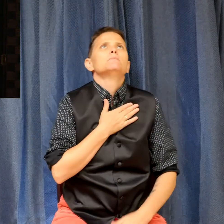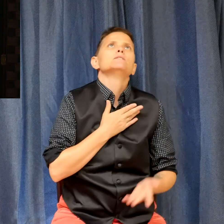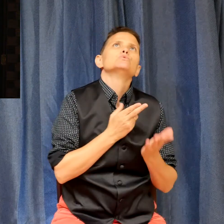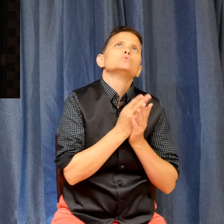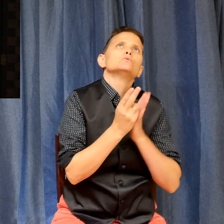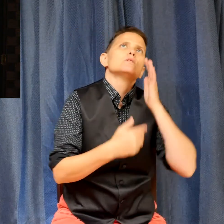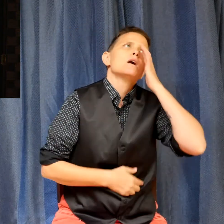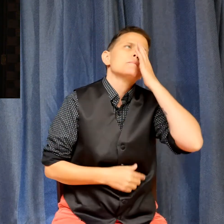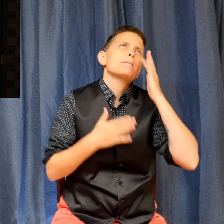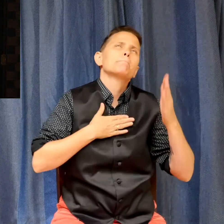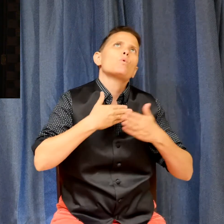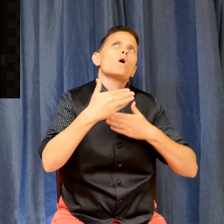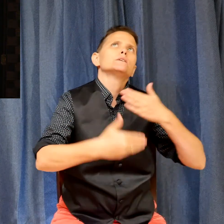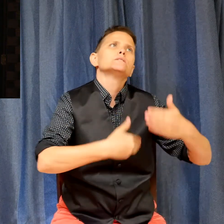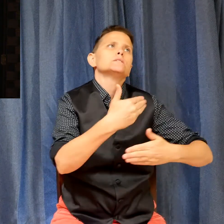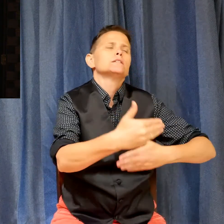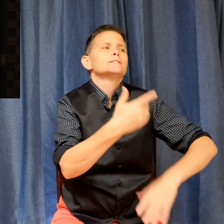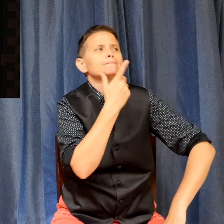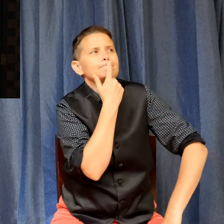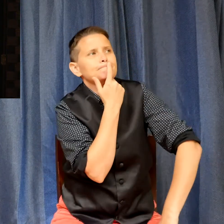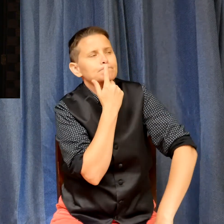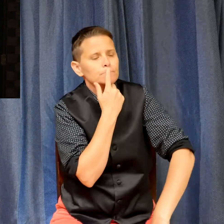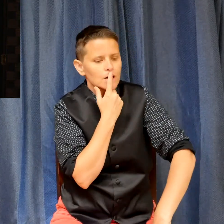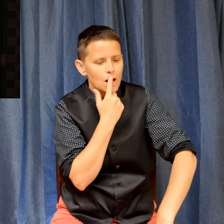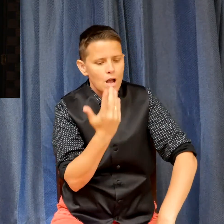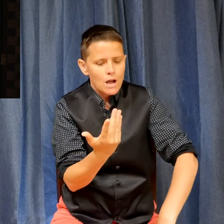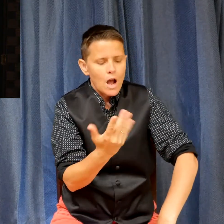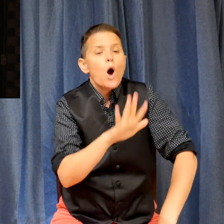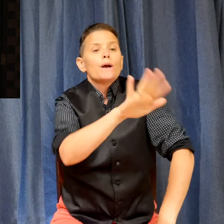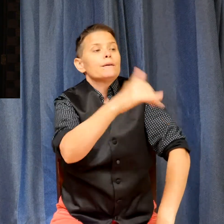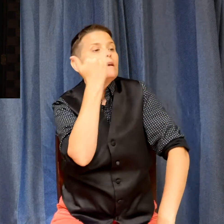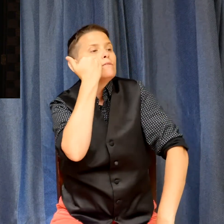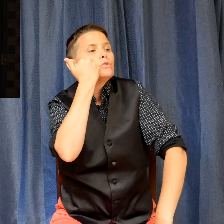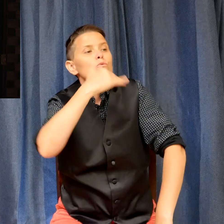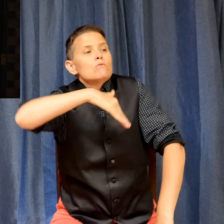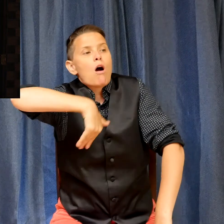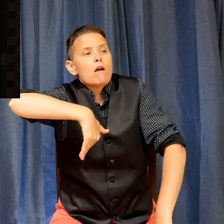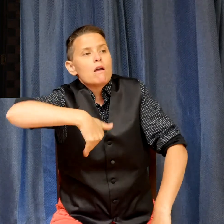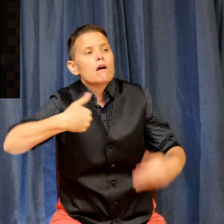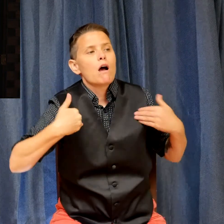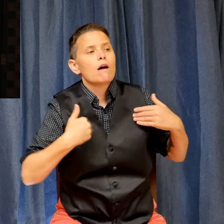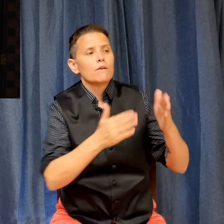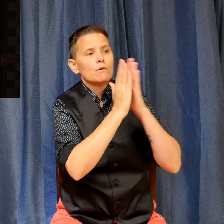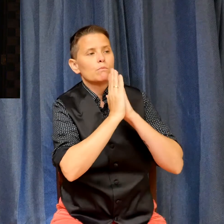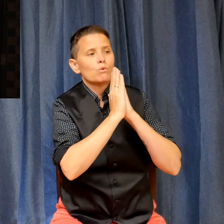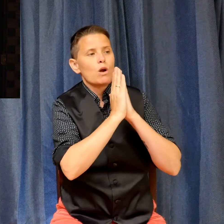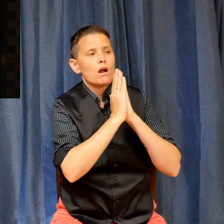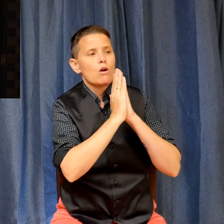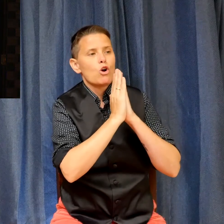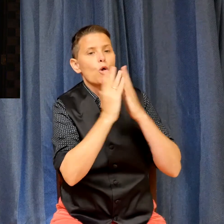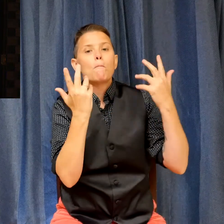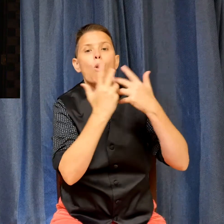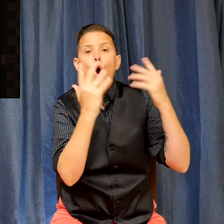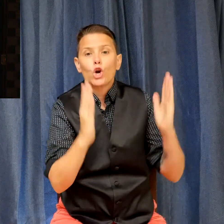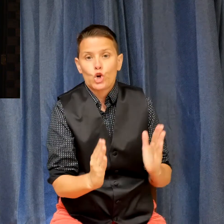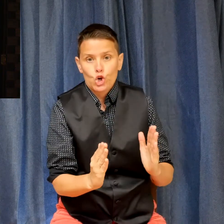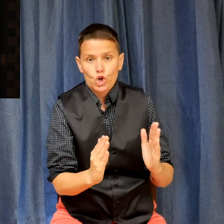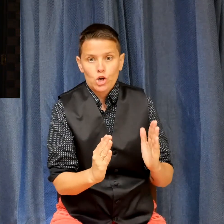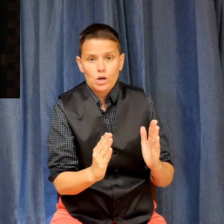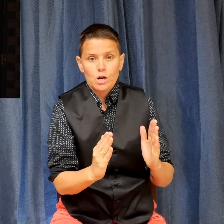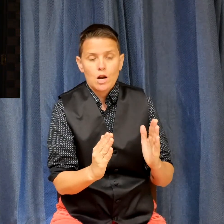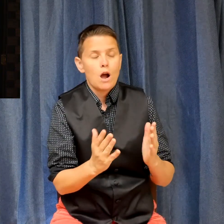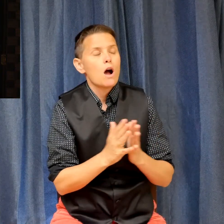do not have a prayer partner right now, I invite you to get one. And if that's a prayer chaplain